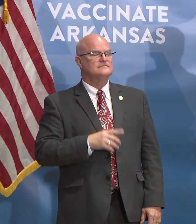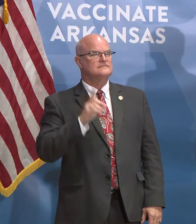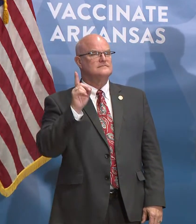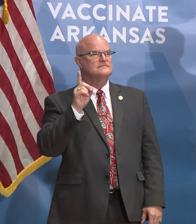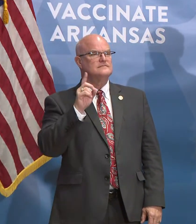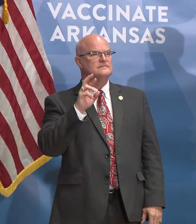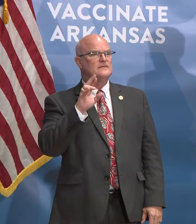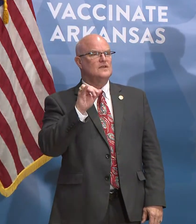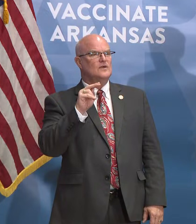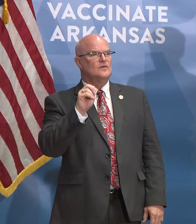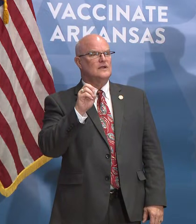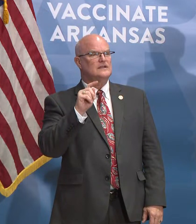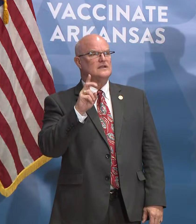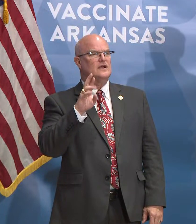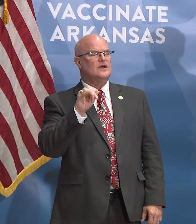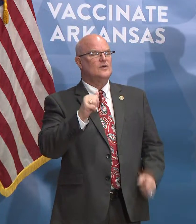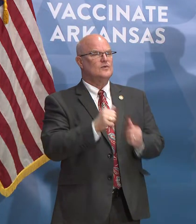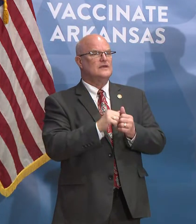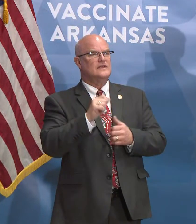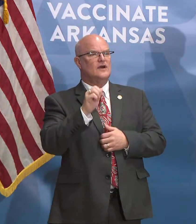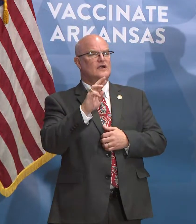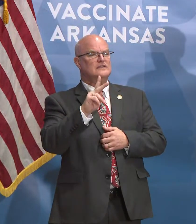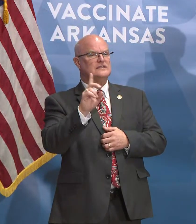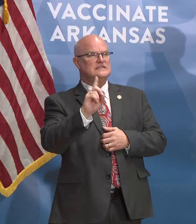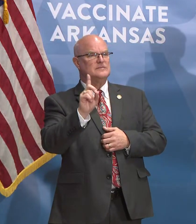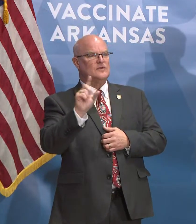Governor Ryan Taranelli with the Democrat Gazette.